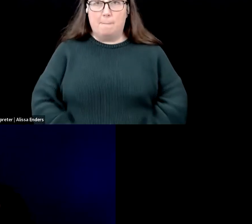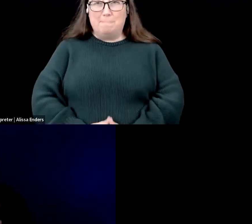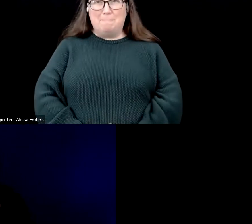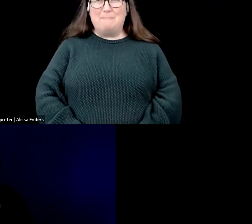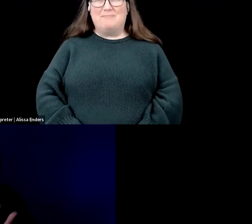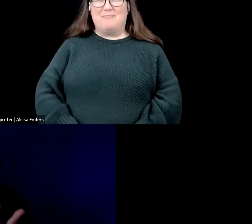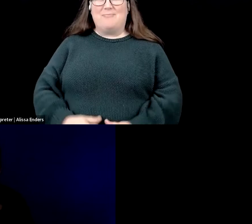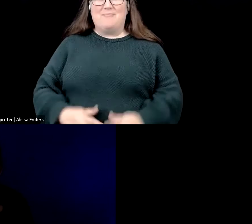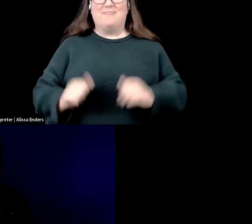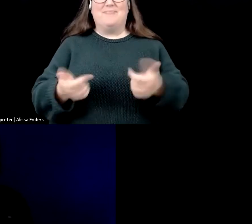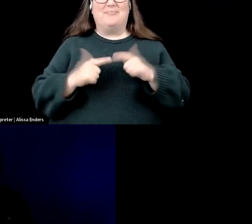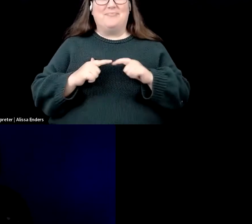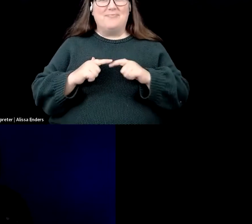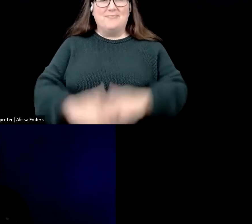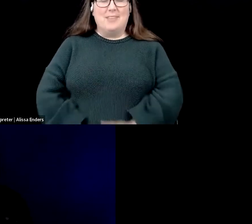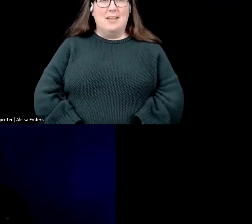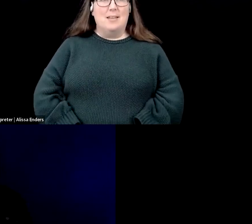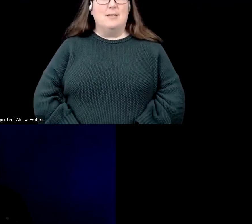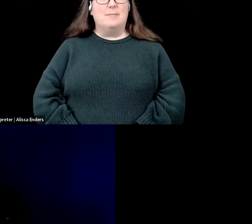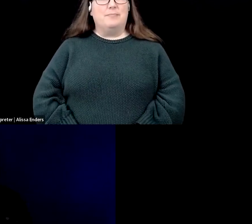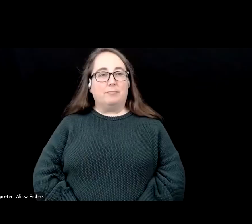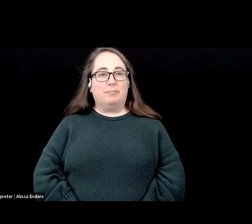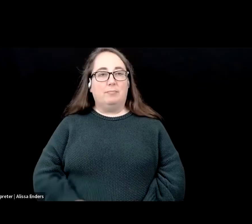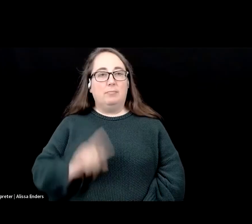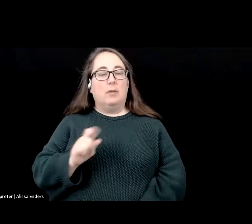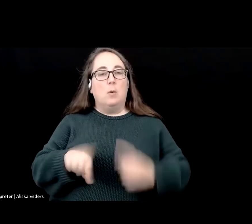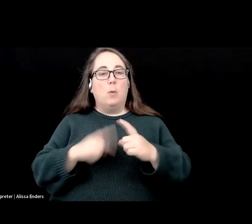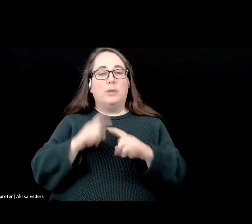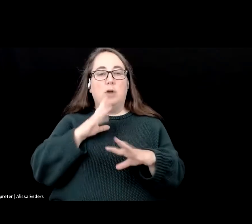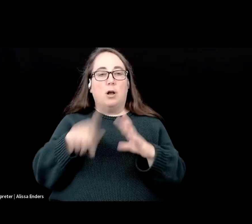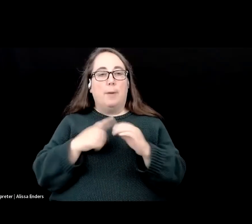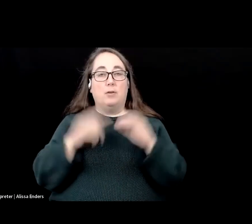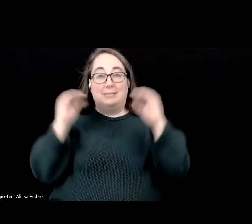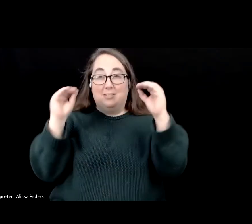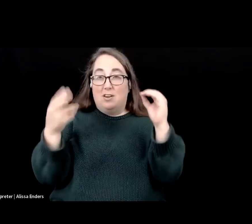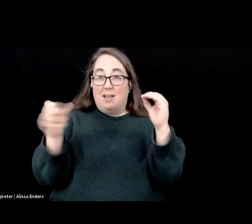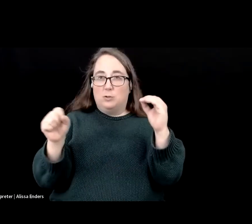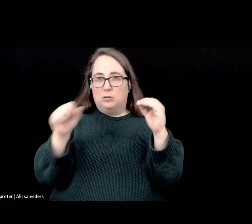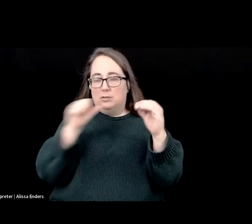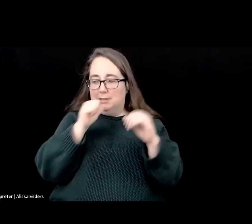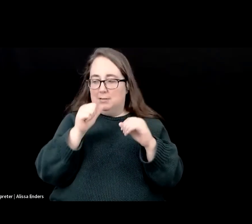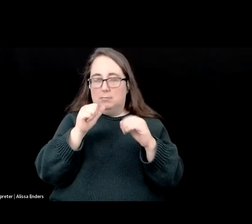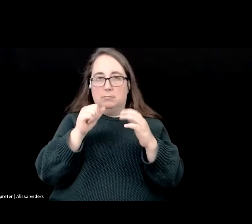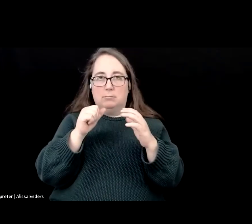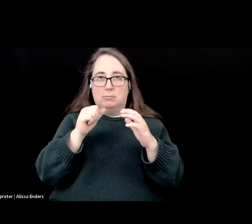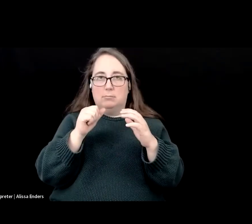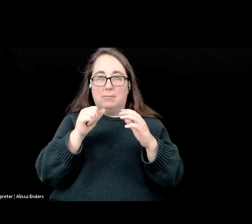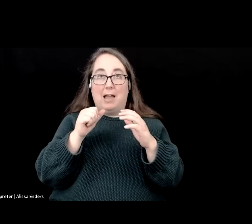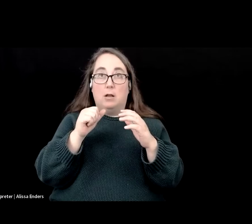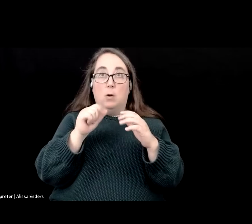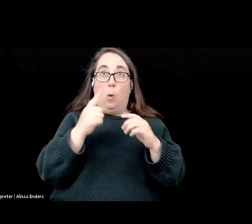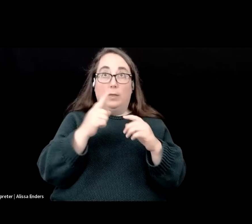To answer the question as well, just want to quickly throw in, when we talk about teaching in high school, we need to think about not only what we're teaching, but when we're teaching